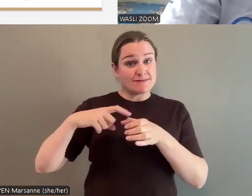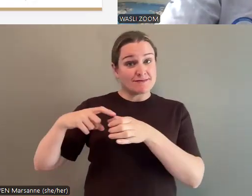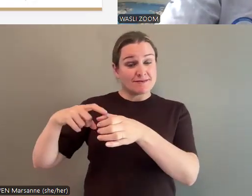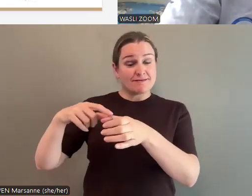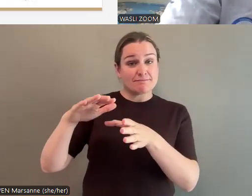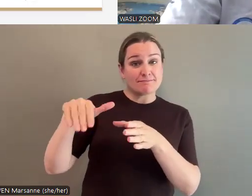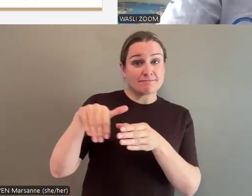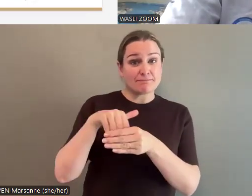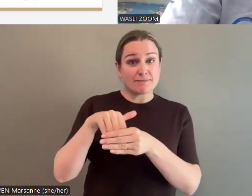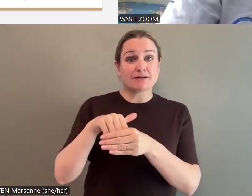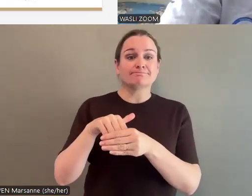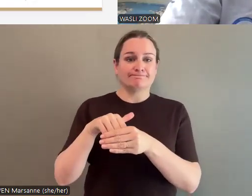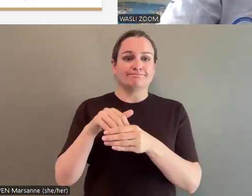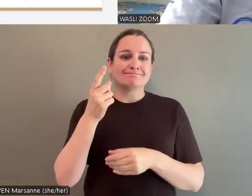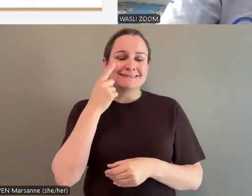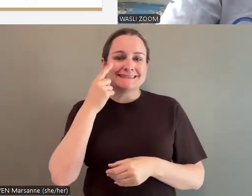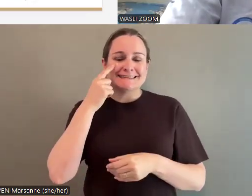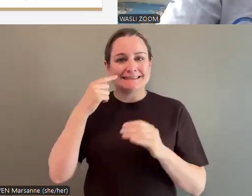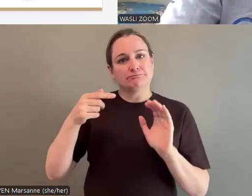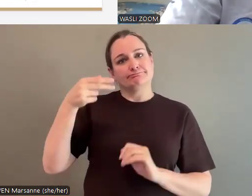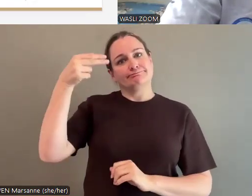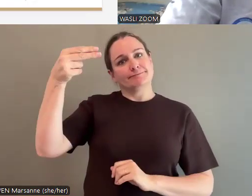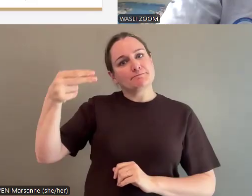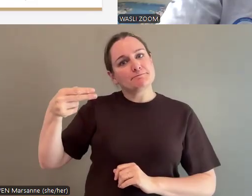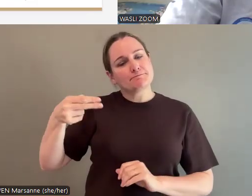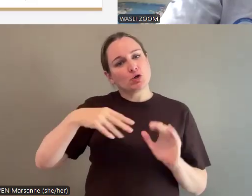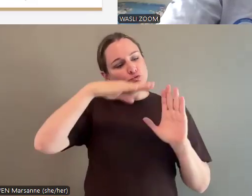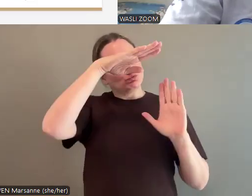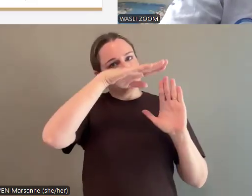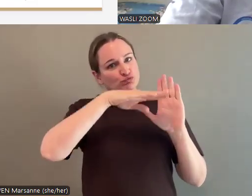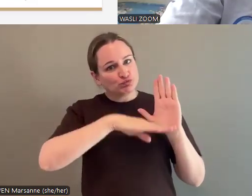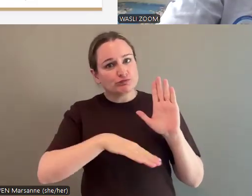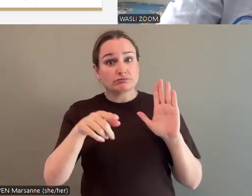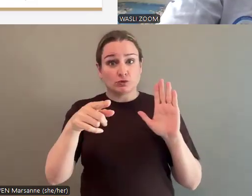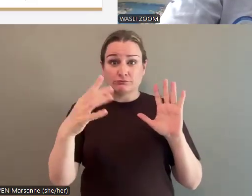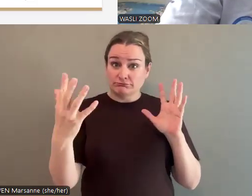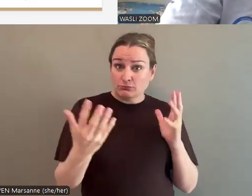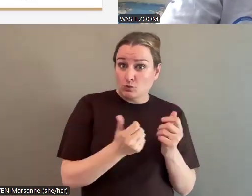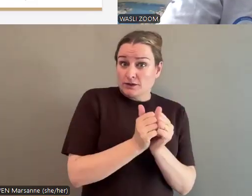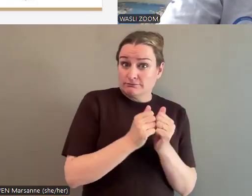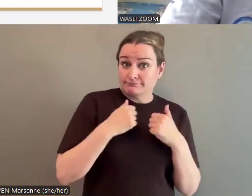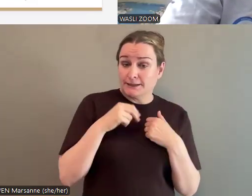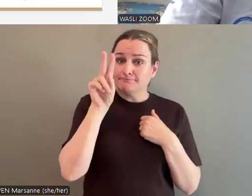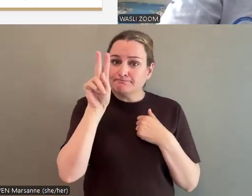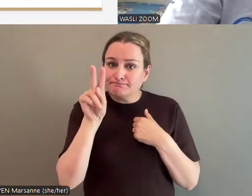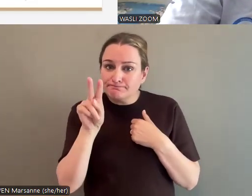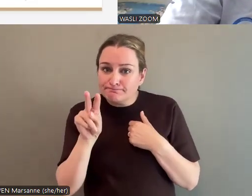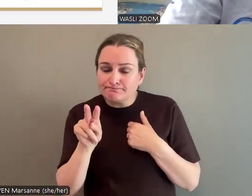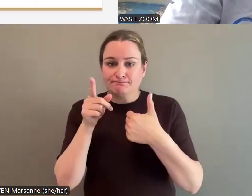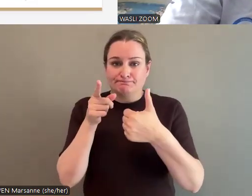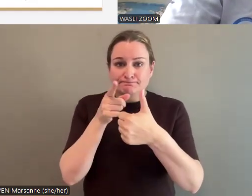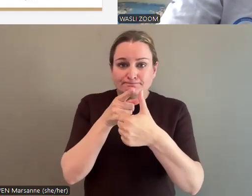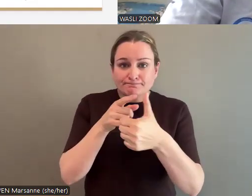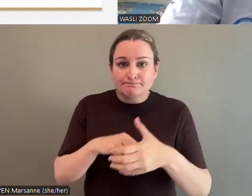the slide as well. And you will just follow through with me. We have number 1 on the list